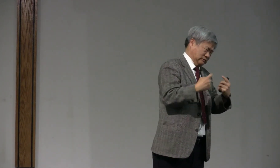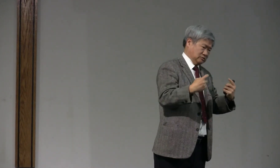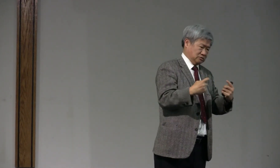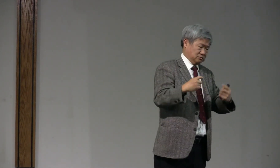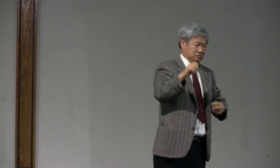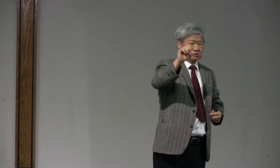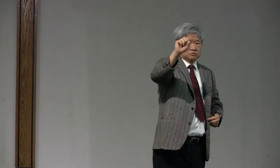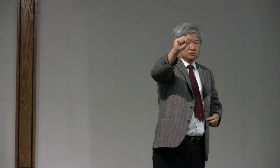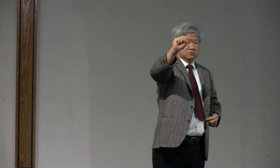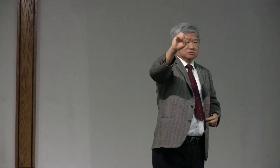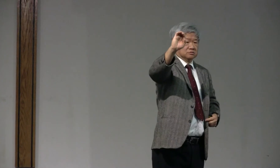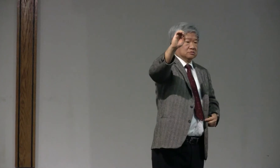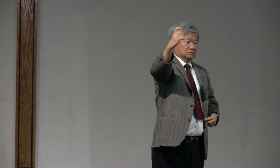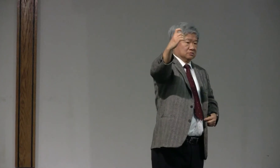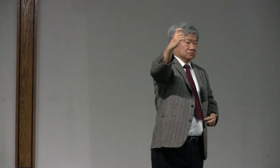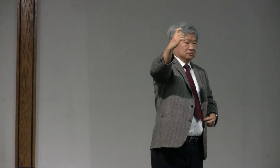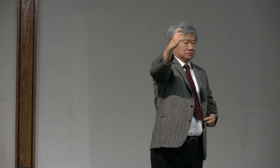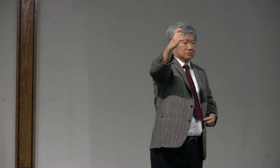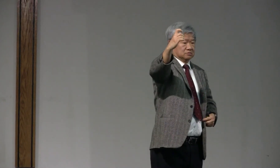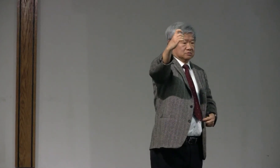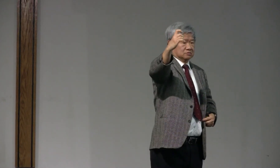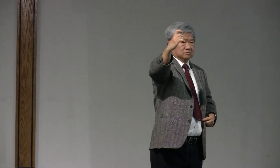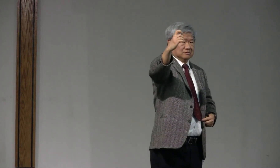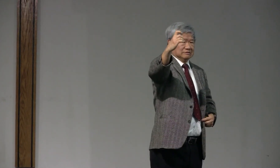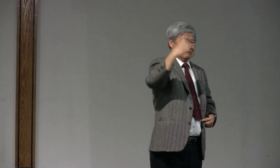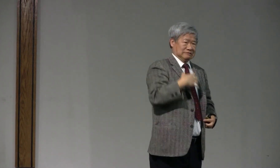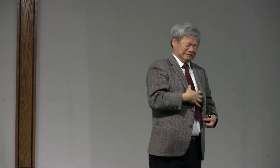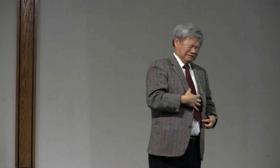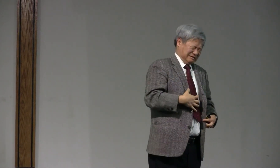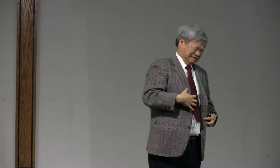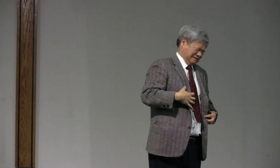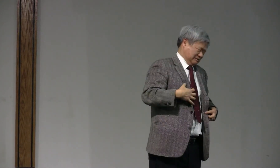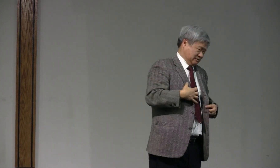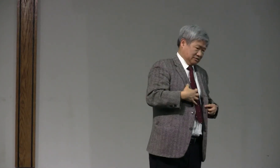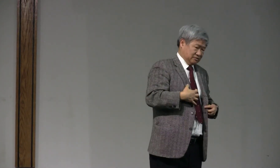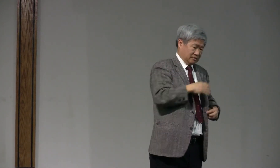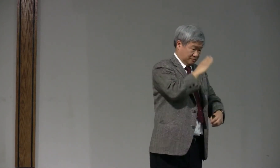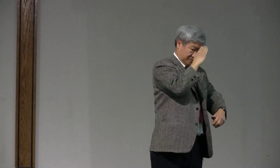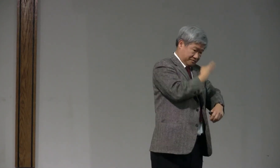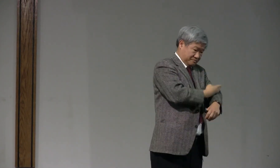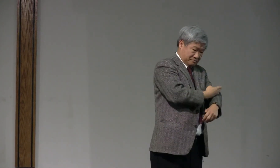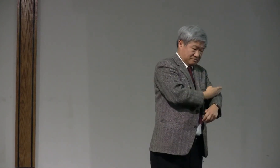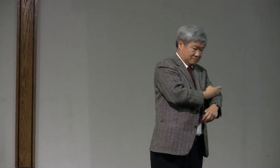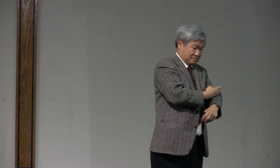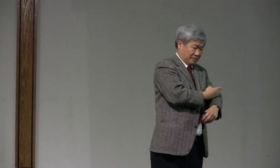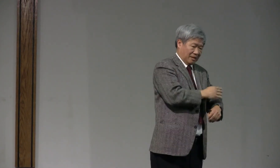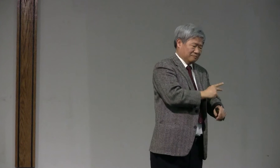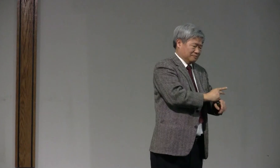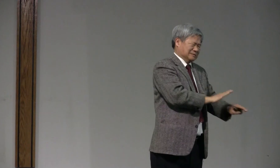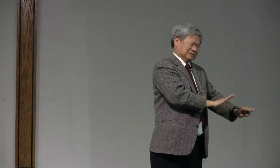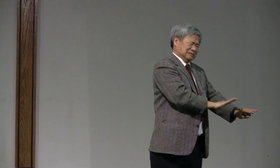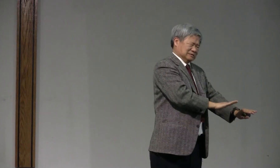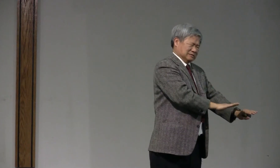how you see a world filled with sexual sin.